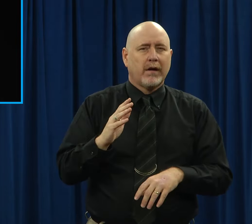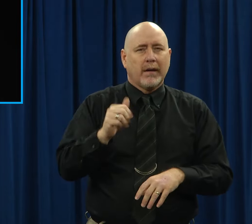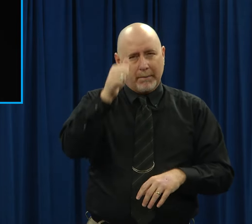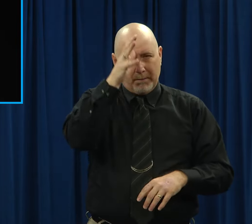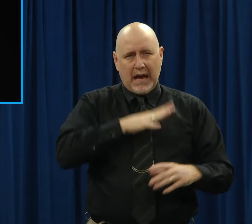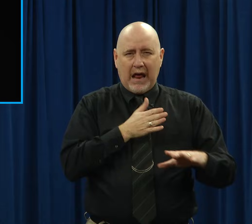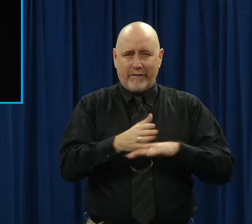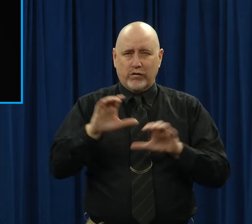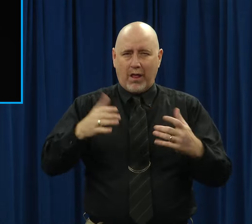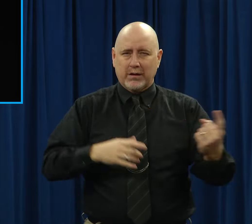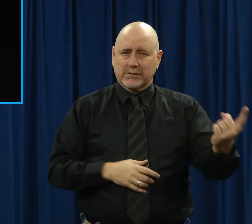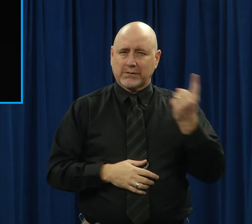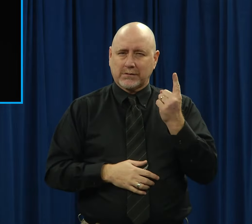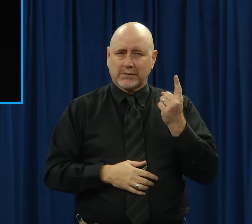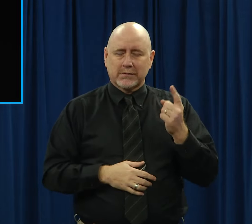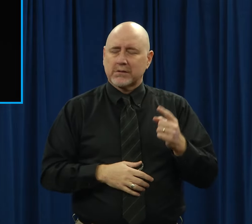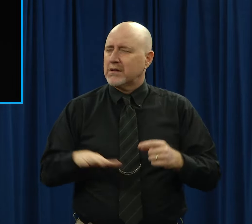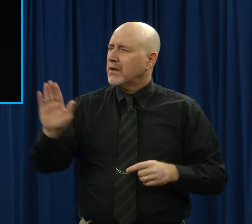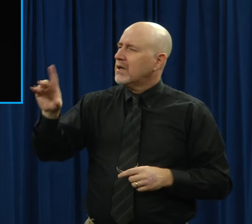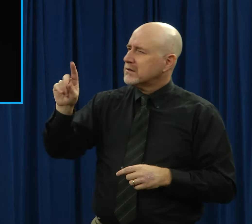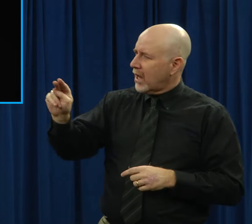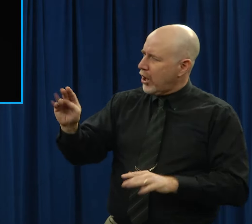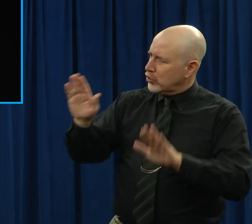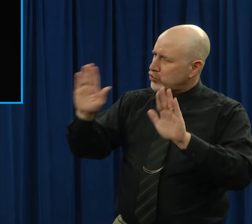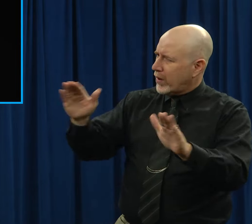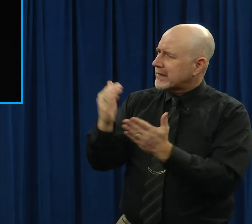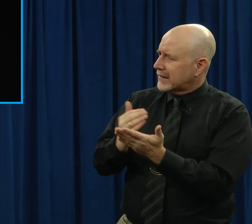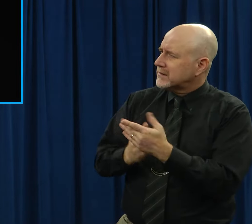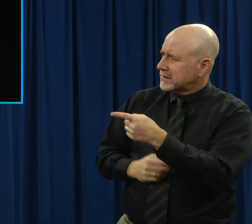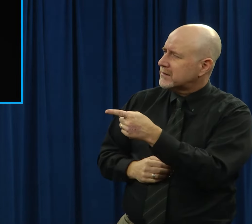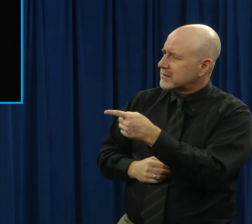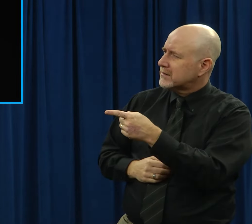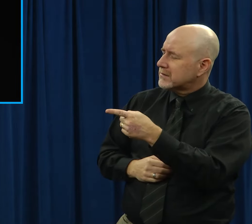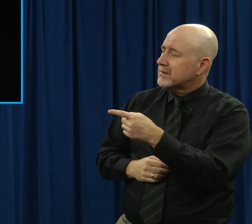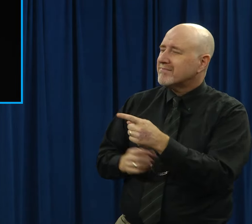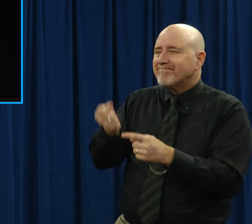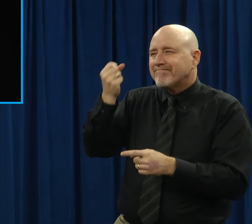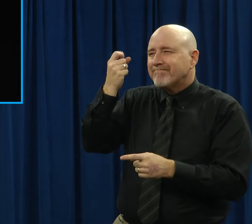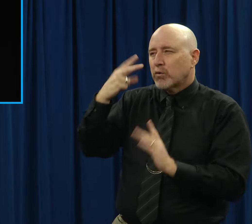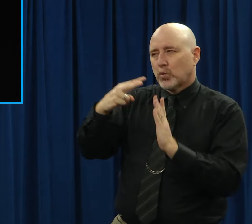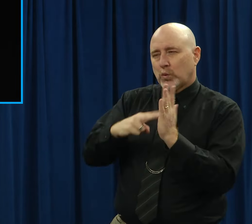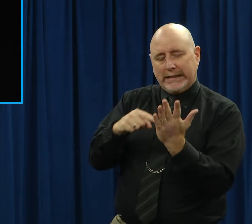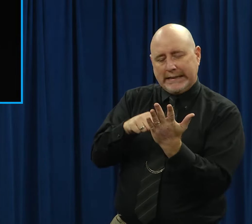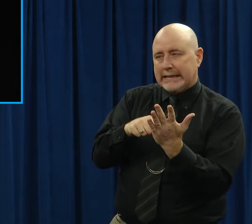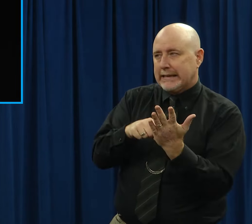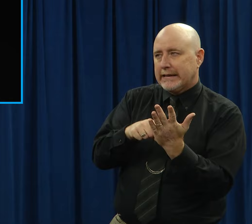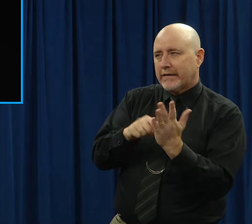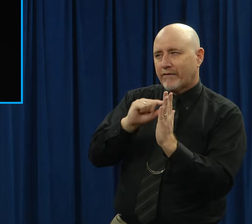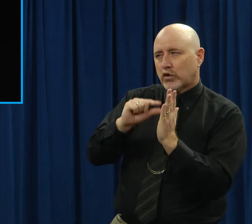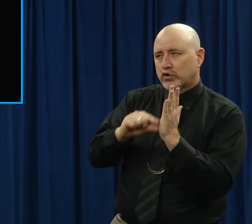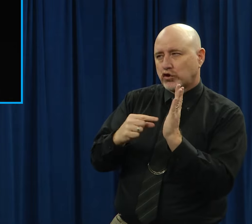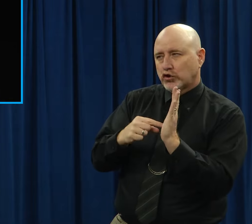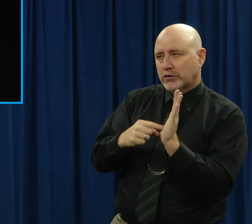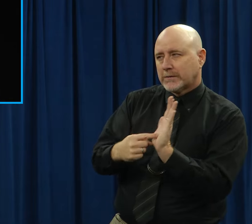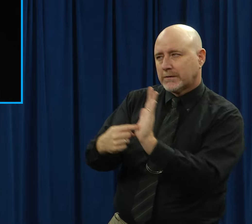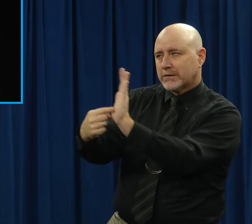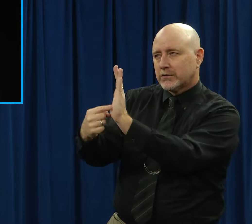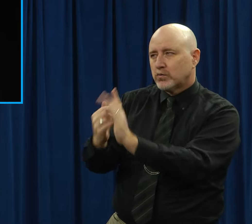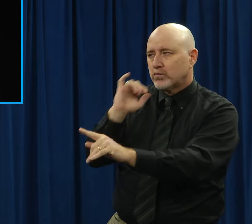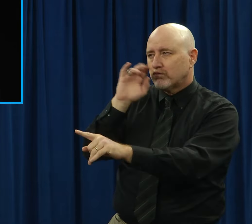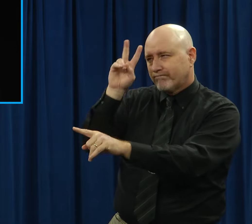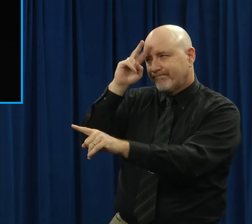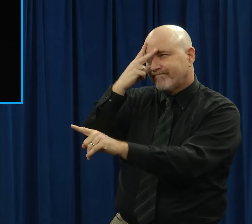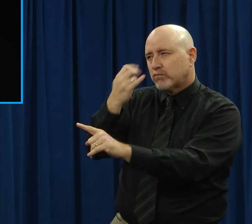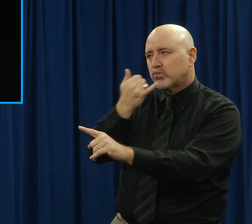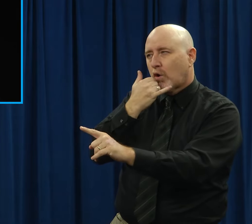one occasion, and a gentleman came to me afterwards and he said, "Don, that was a great lesson." He said, "But you need to read this particular